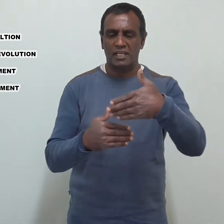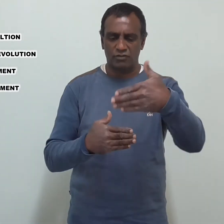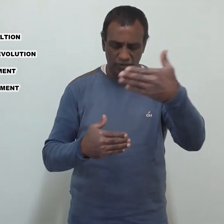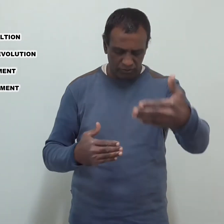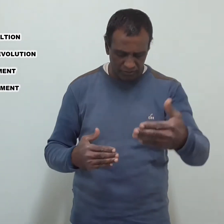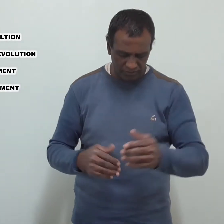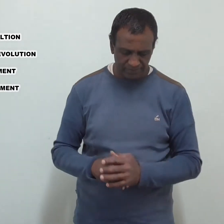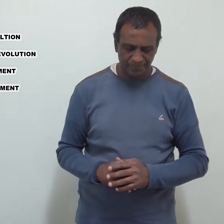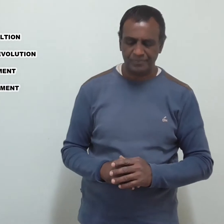as follows.